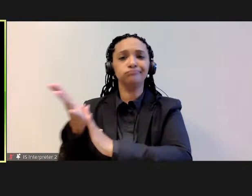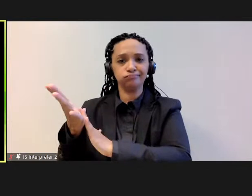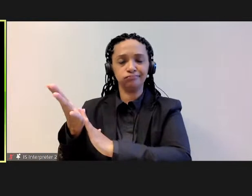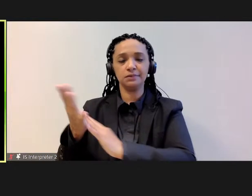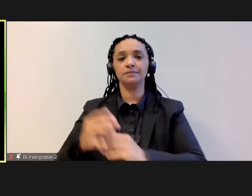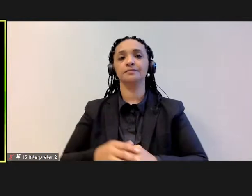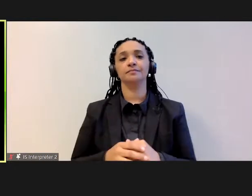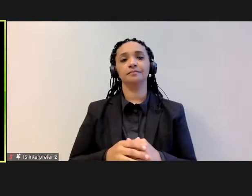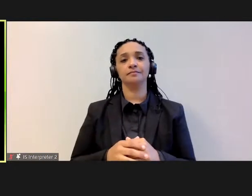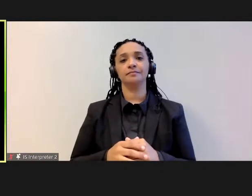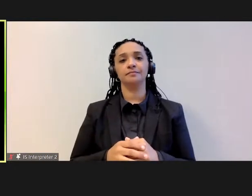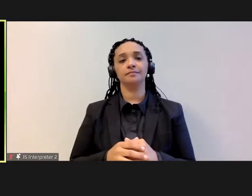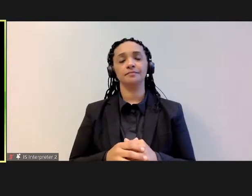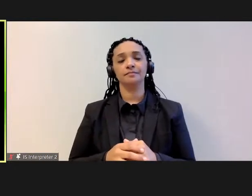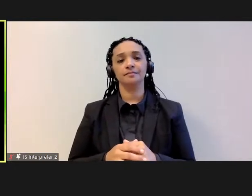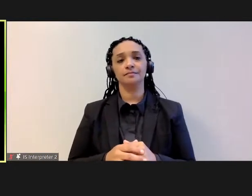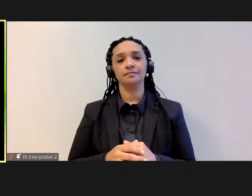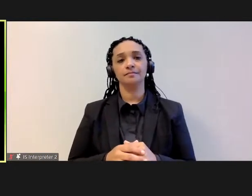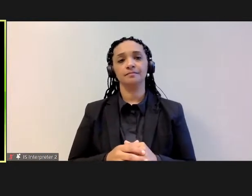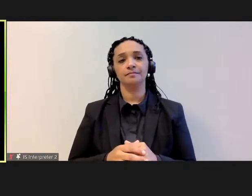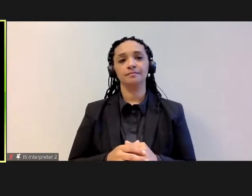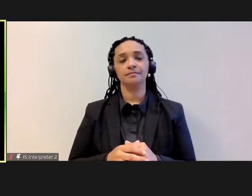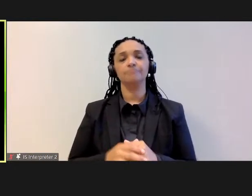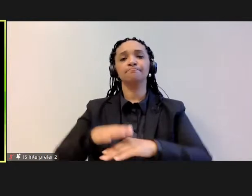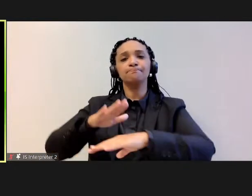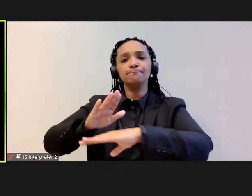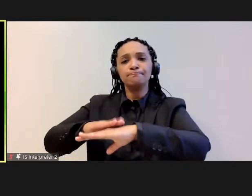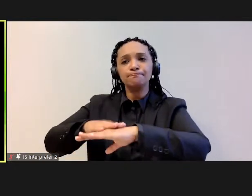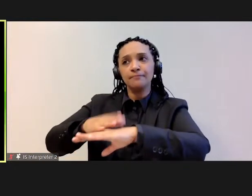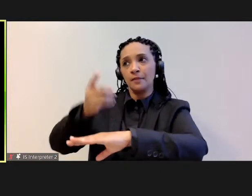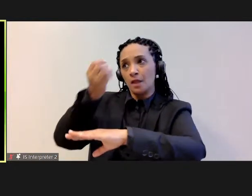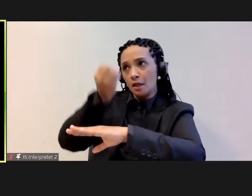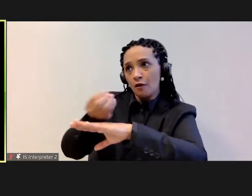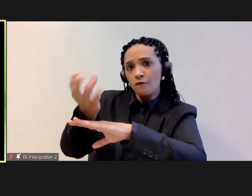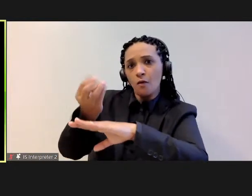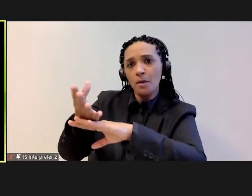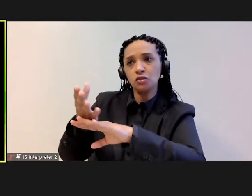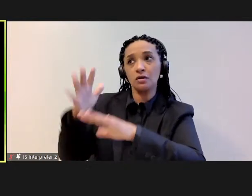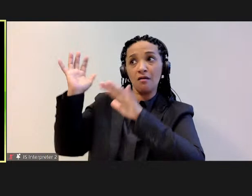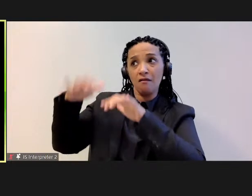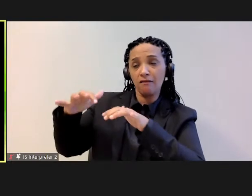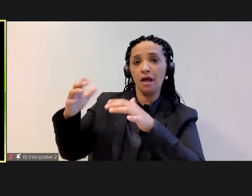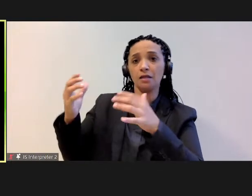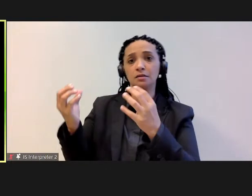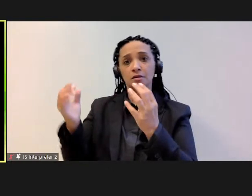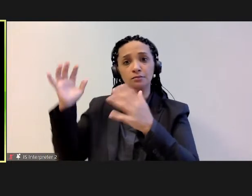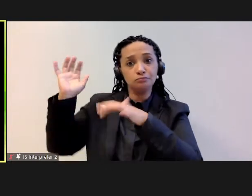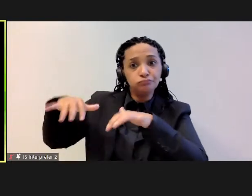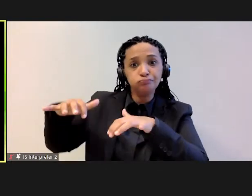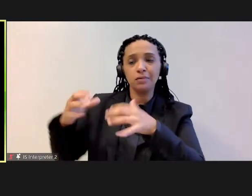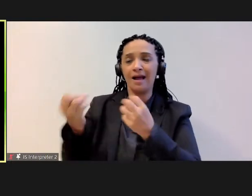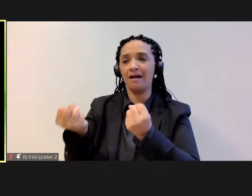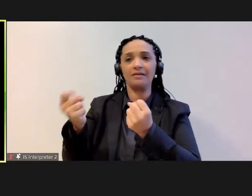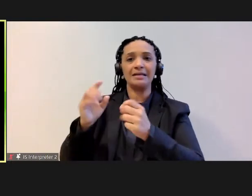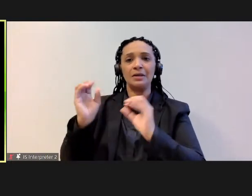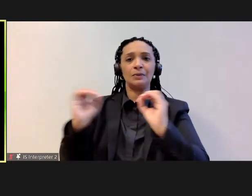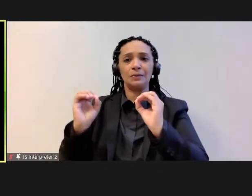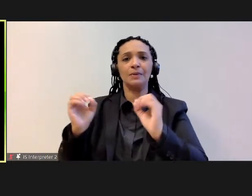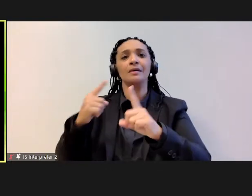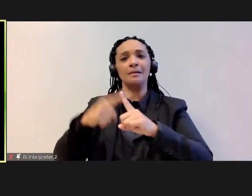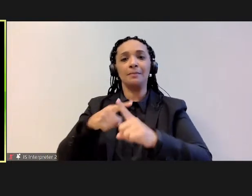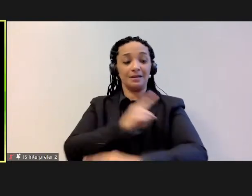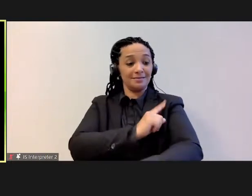been limited early warning systems, inadequate preparedness, and also inadequate recovery